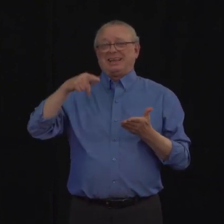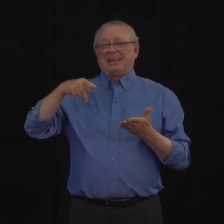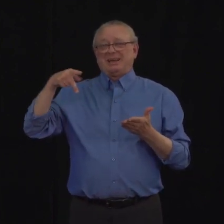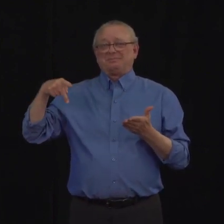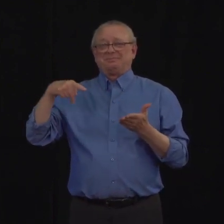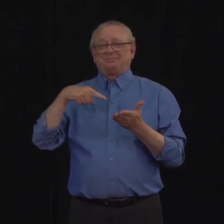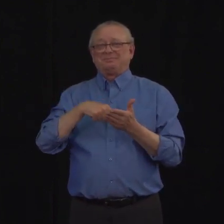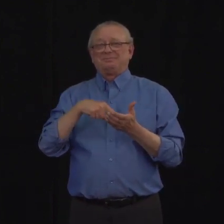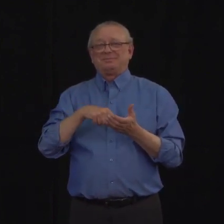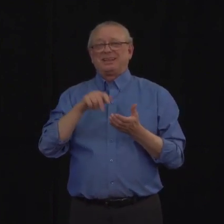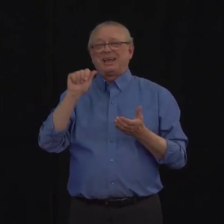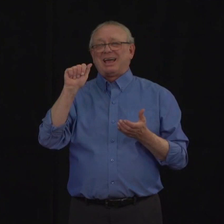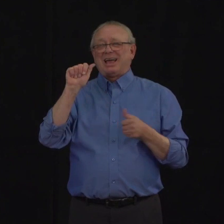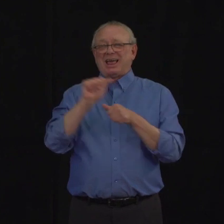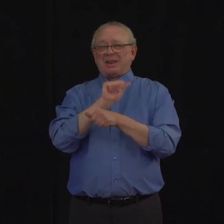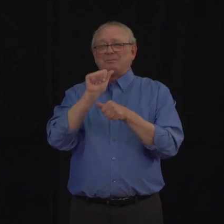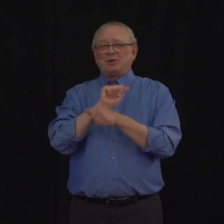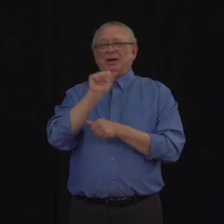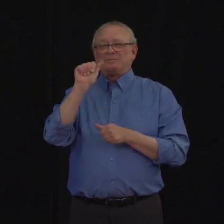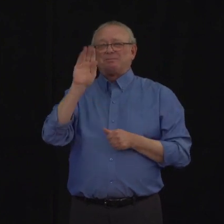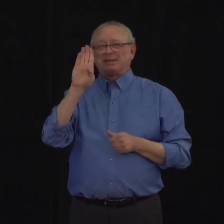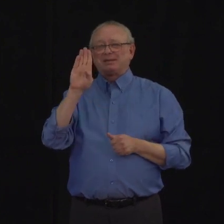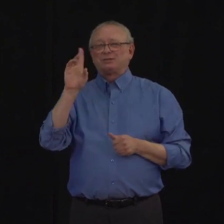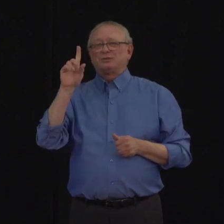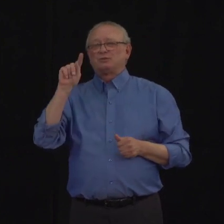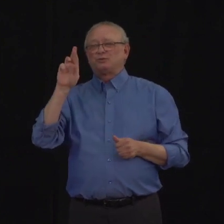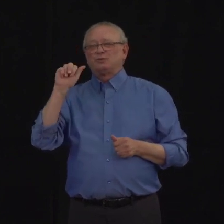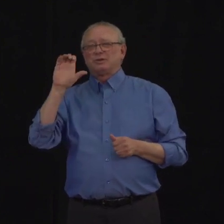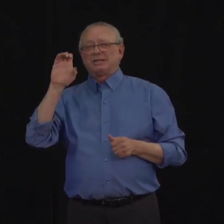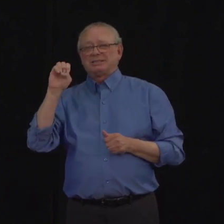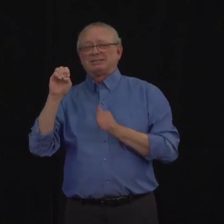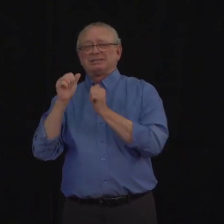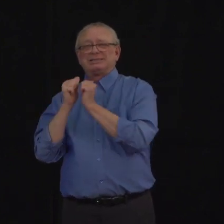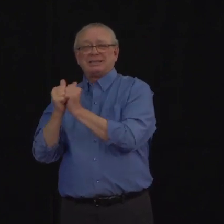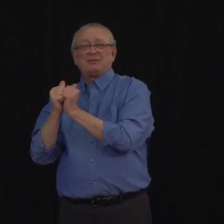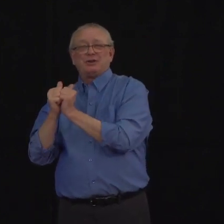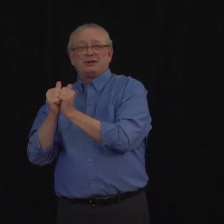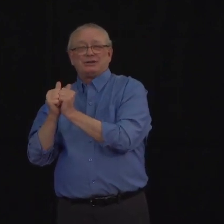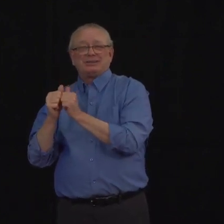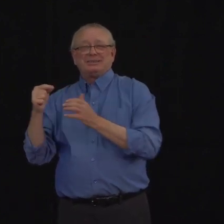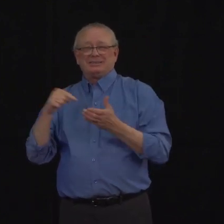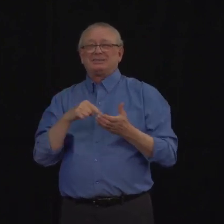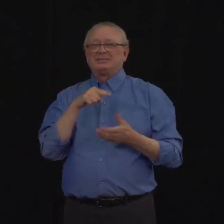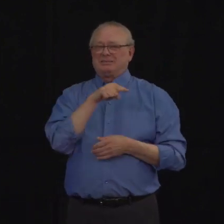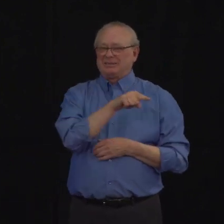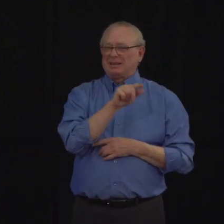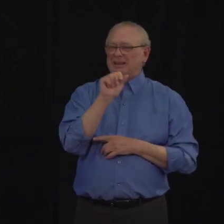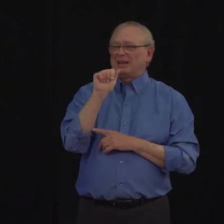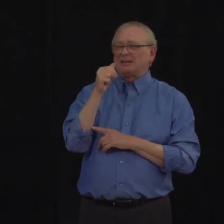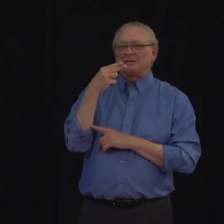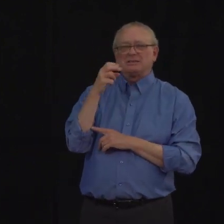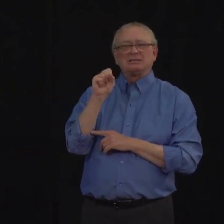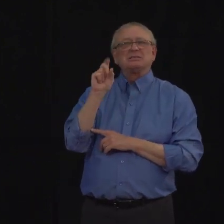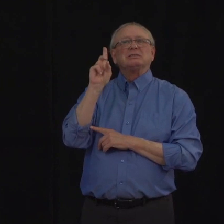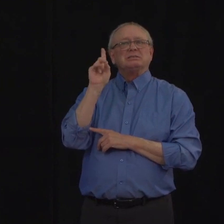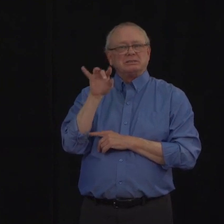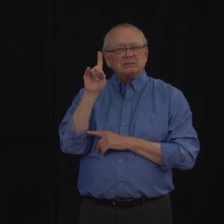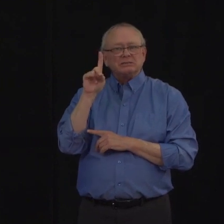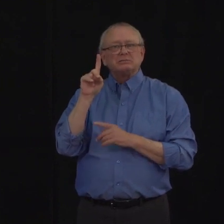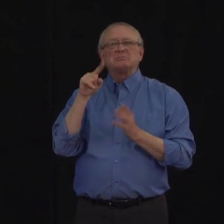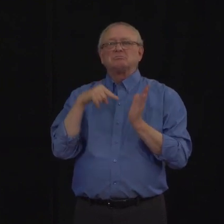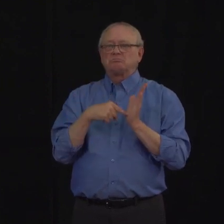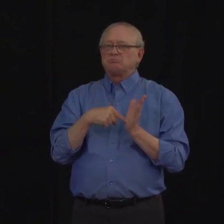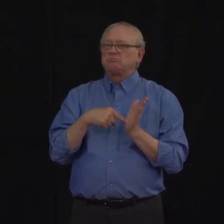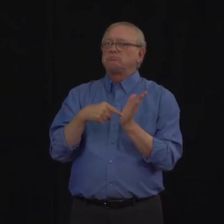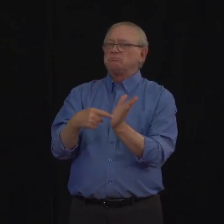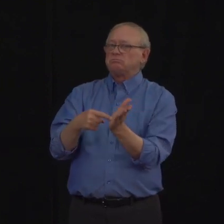Together app, which did validate the ability of that app to pick up when there is a close contact with a confirmed case. So